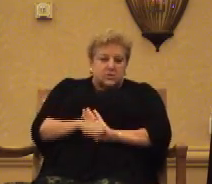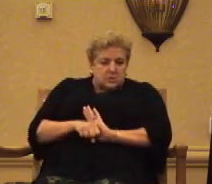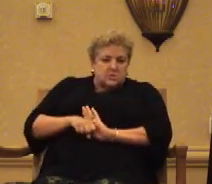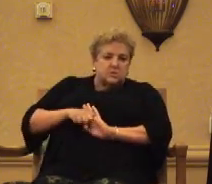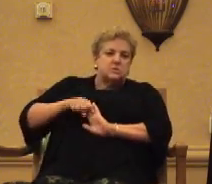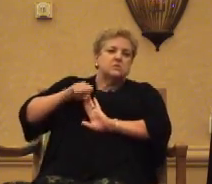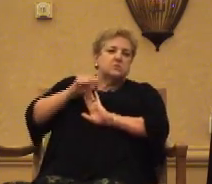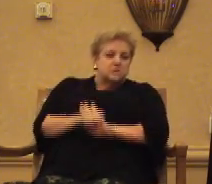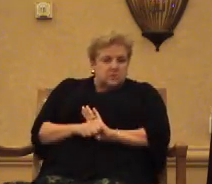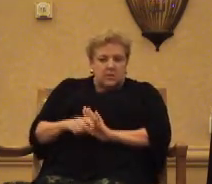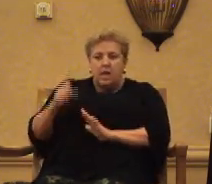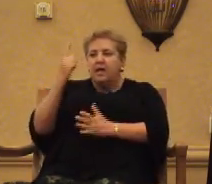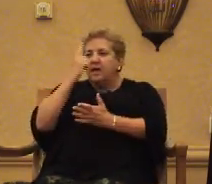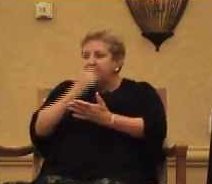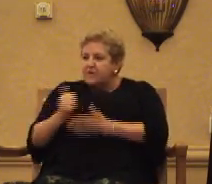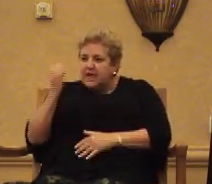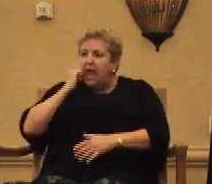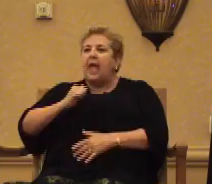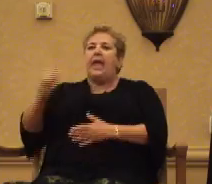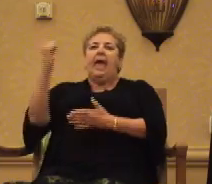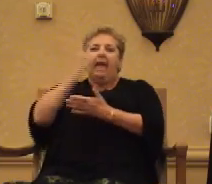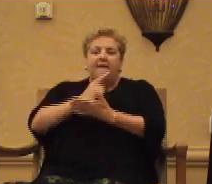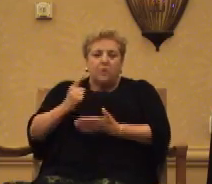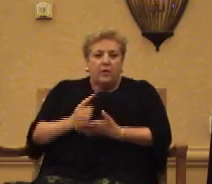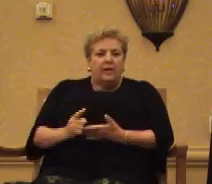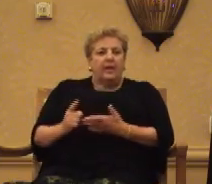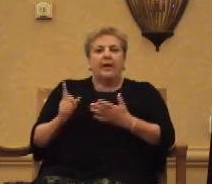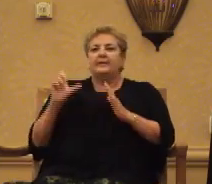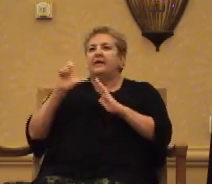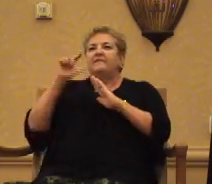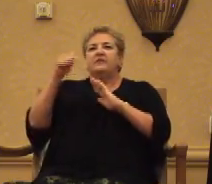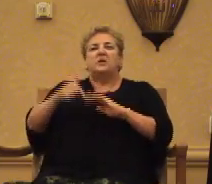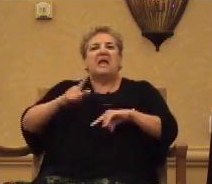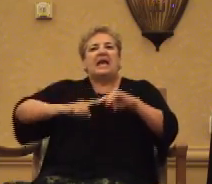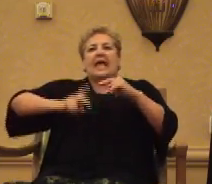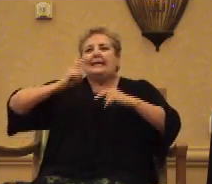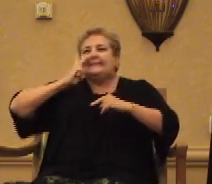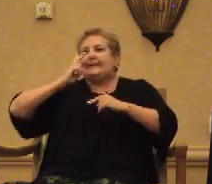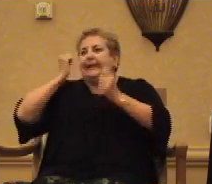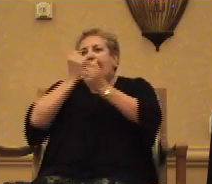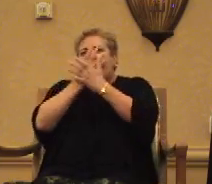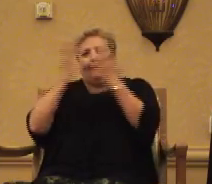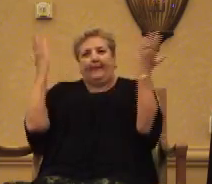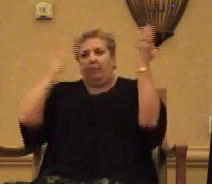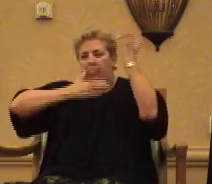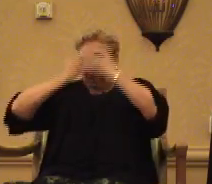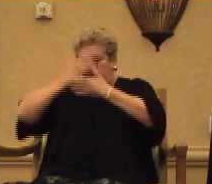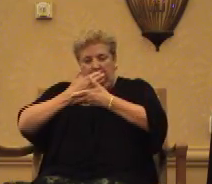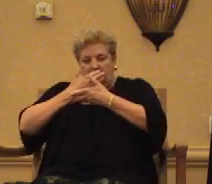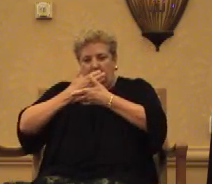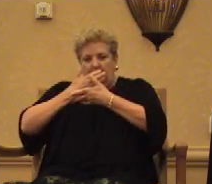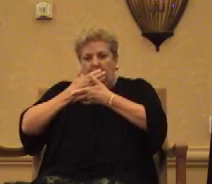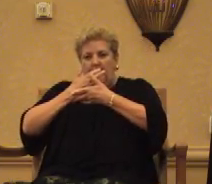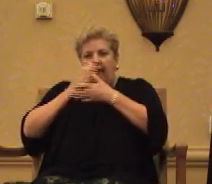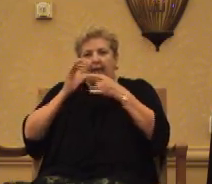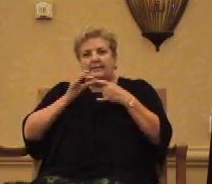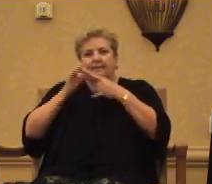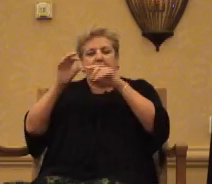out, until I eventually can't see anything except the possibility of ease